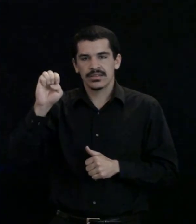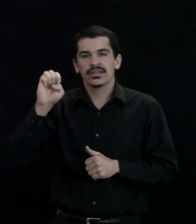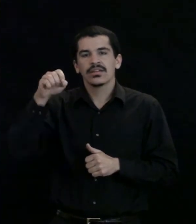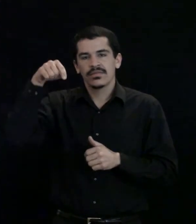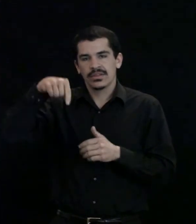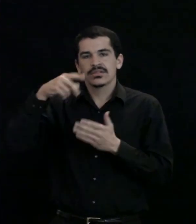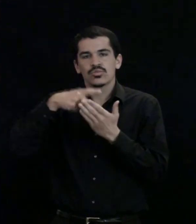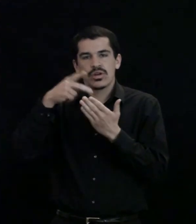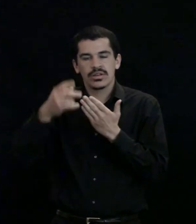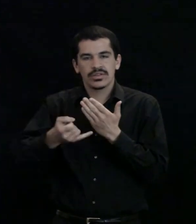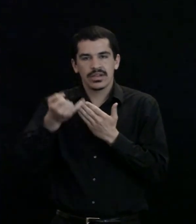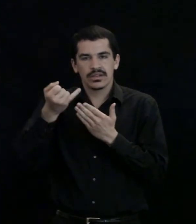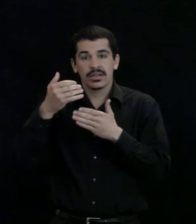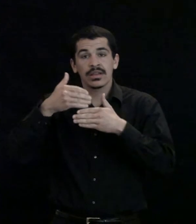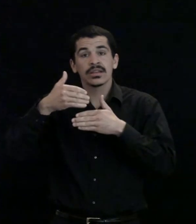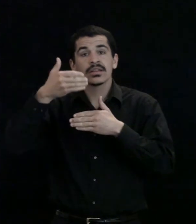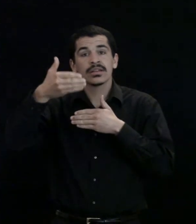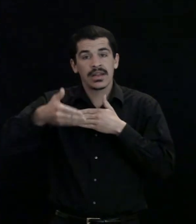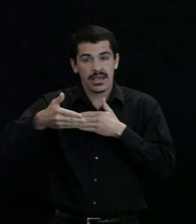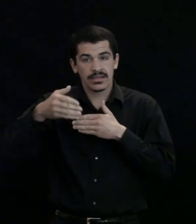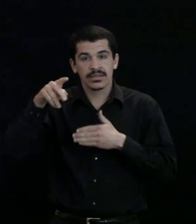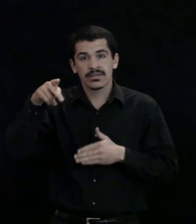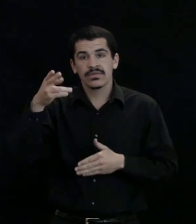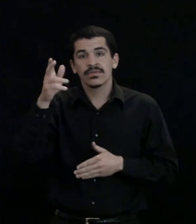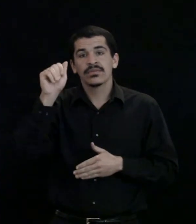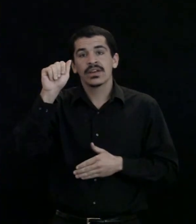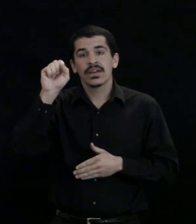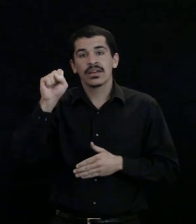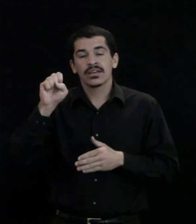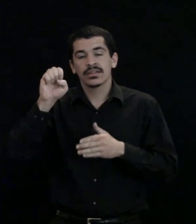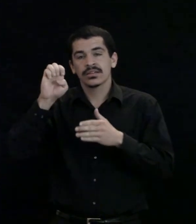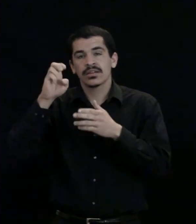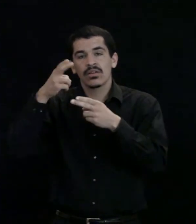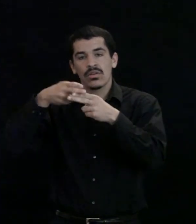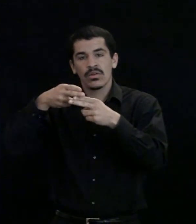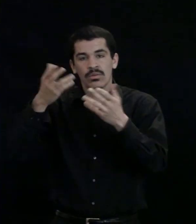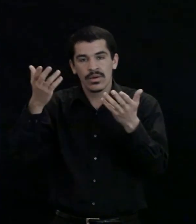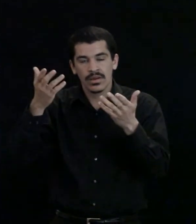Next phase, path to building the complex.